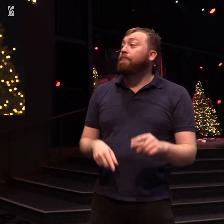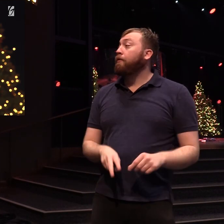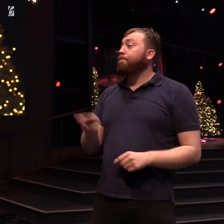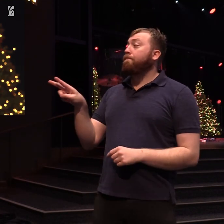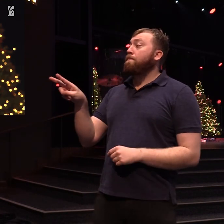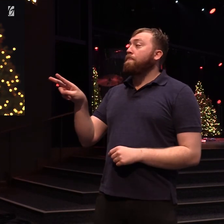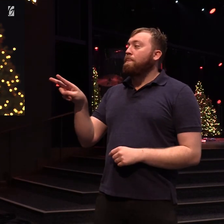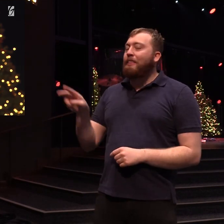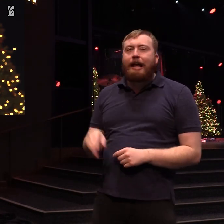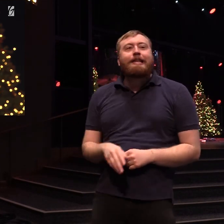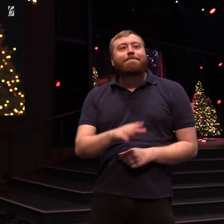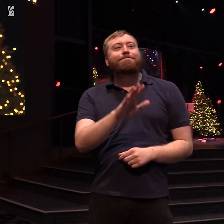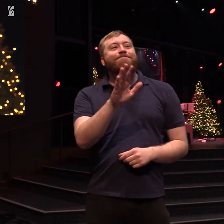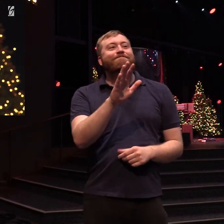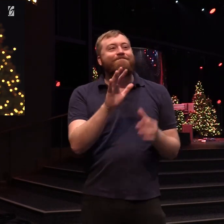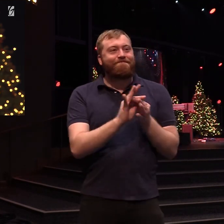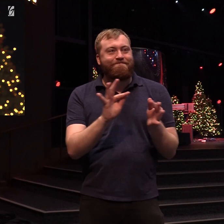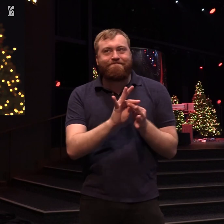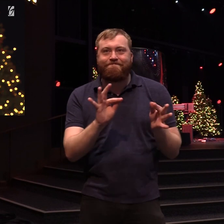did.